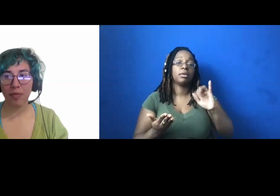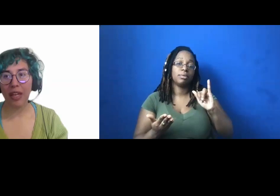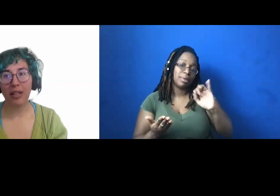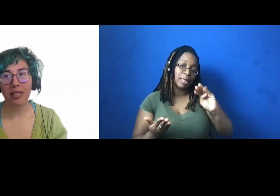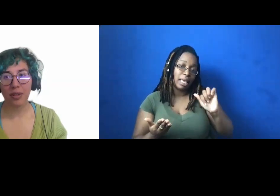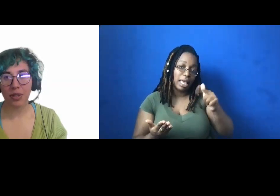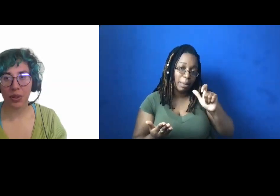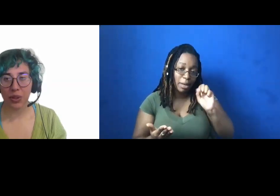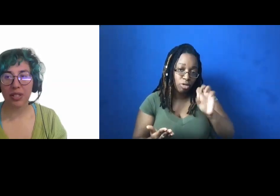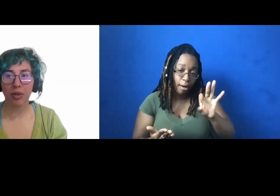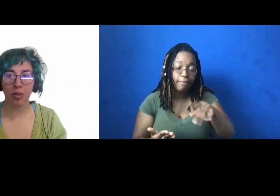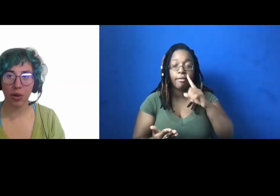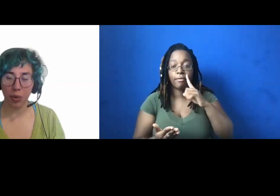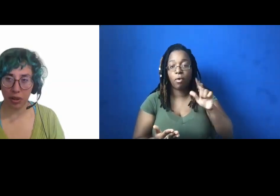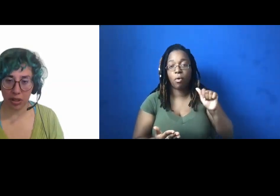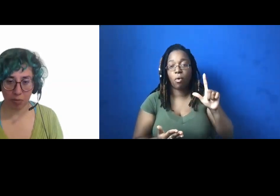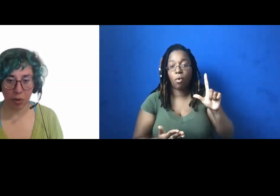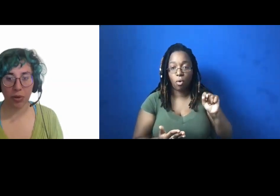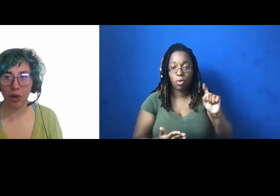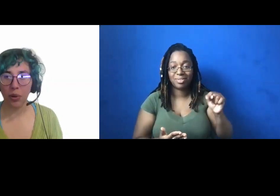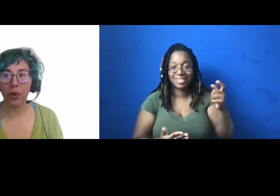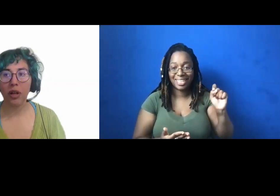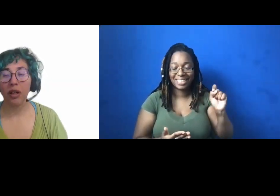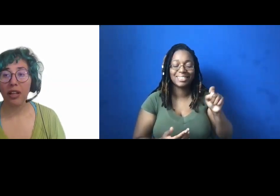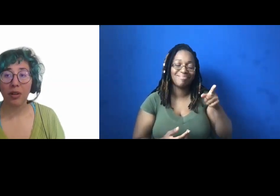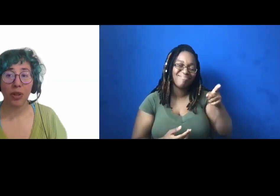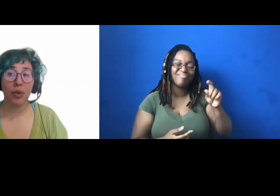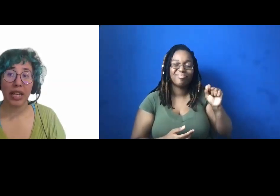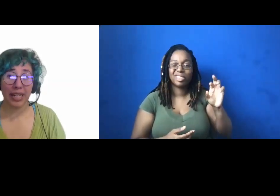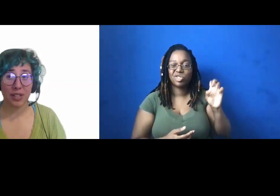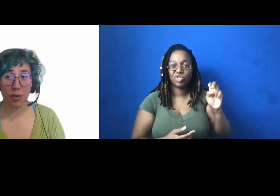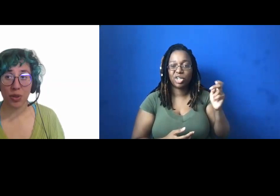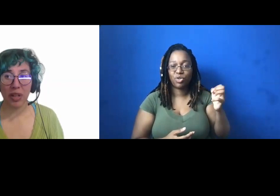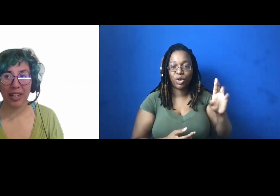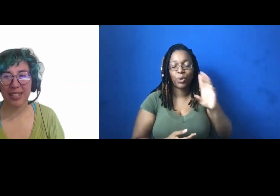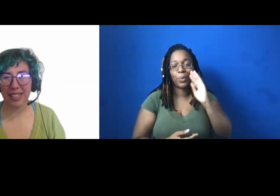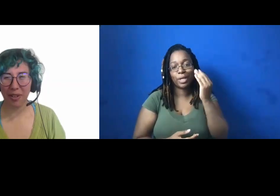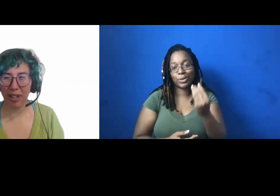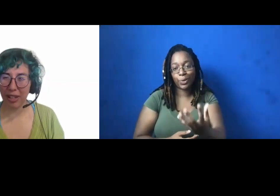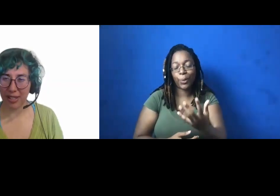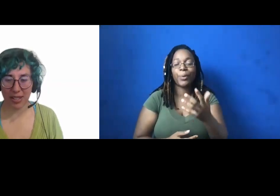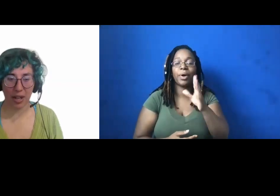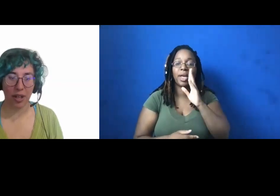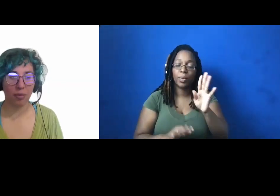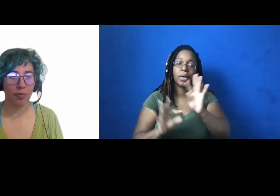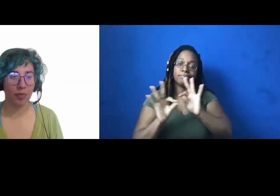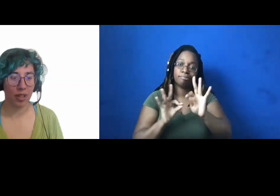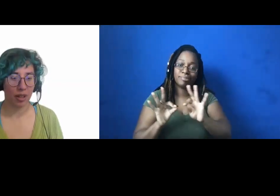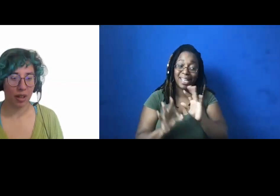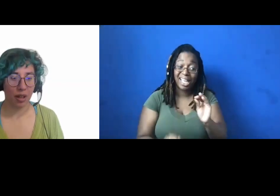text. It is understood the screen reader will let people know it will read a description, and it's not really